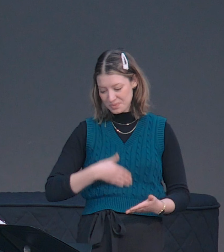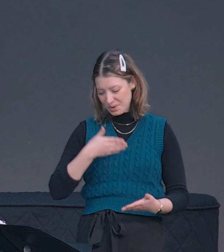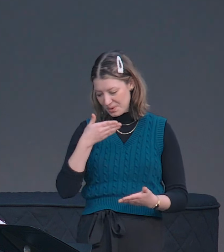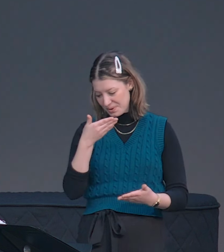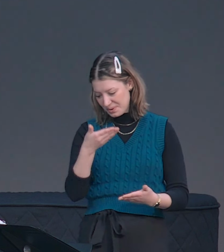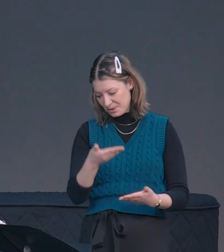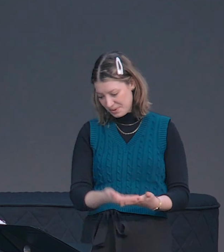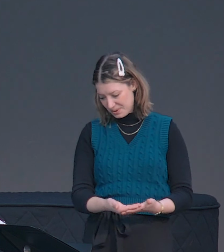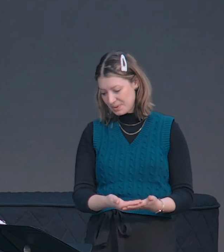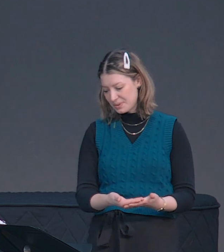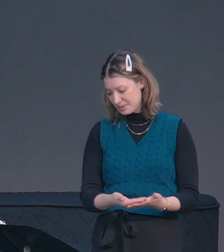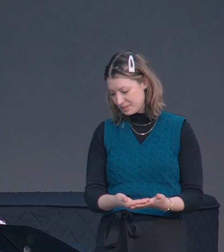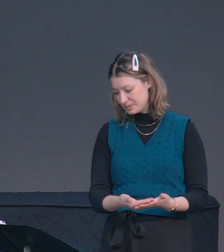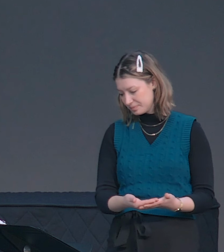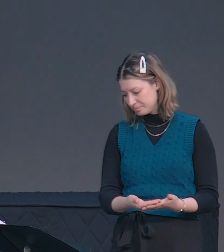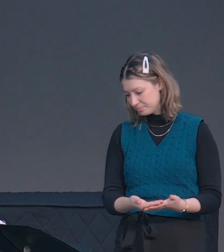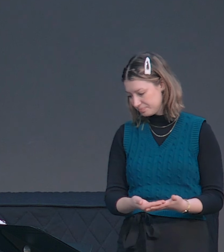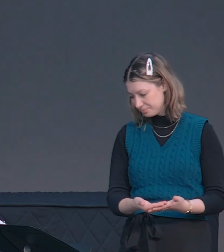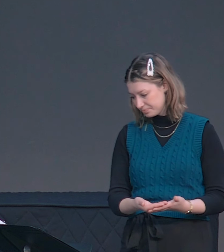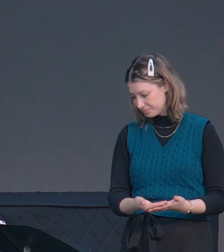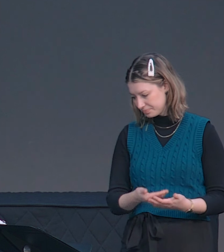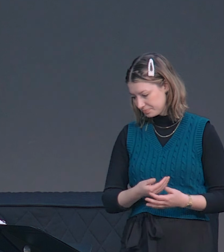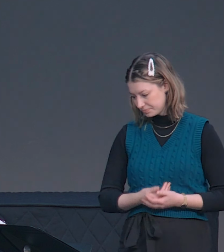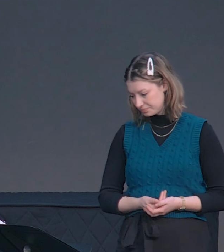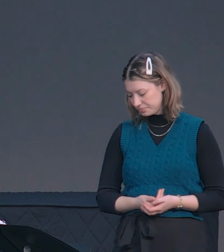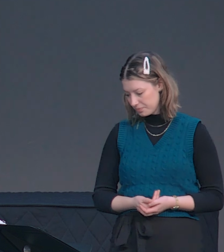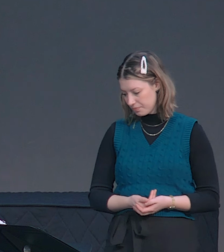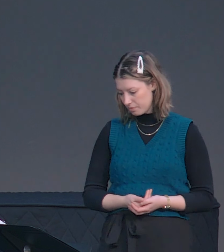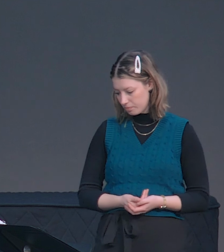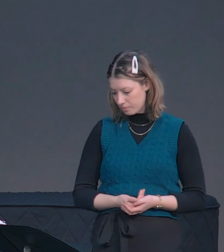of israel noel